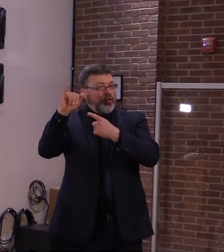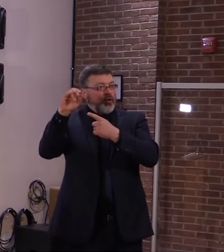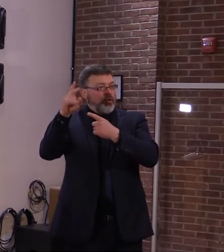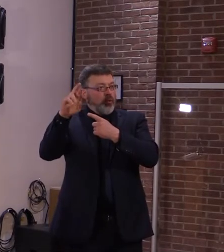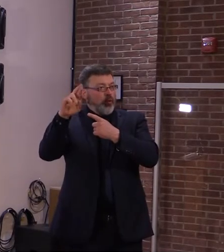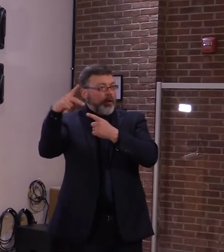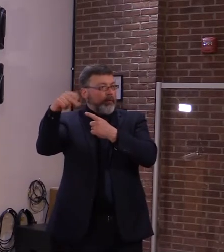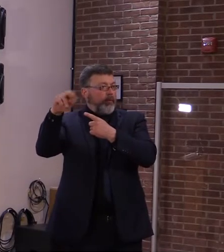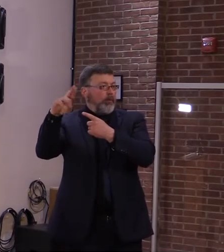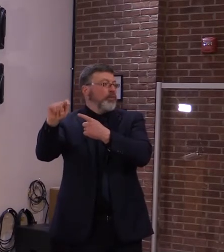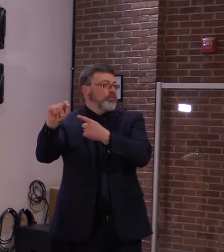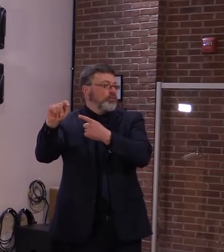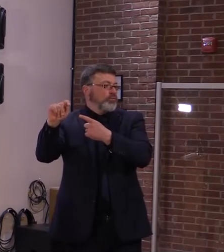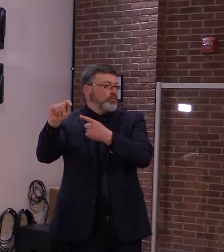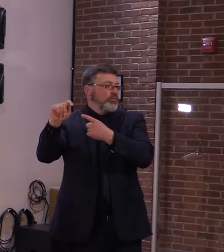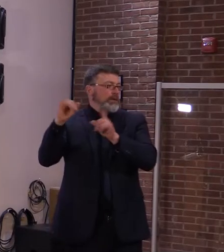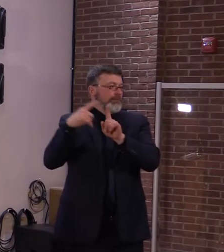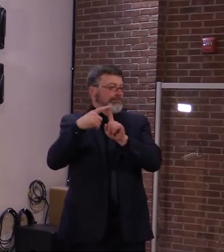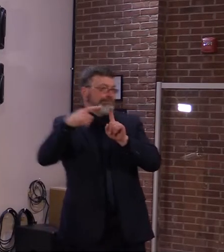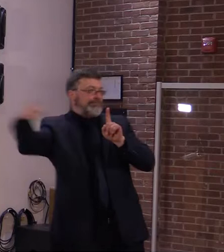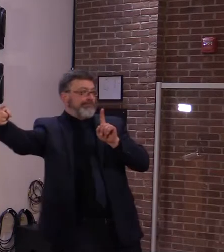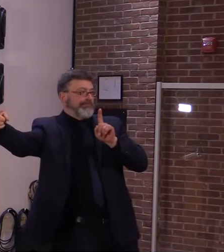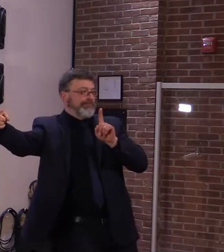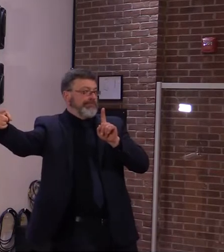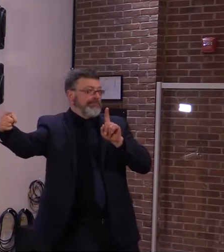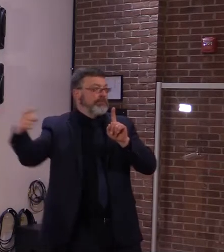in a pharmacy. It allows you